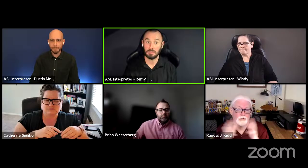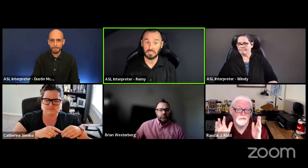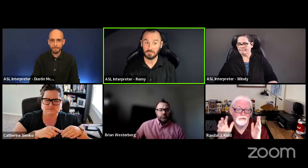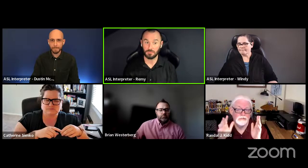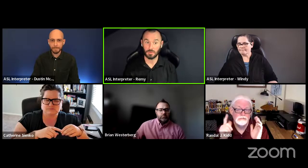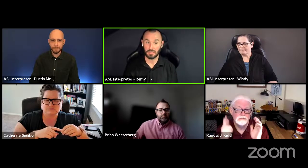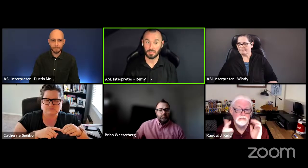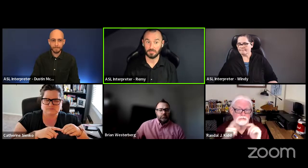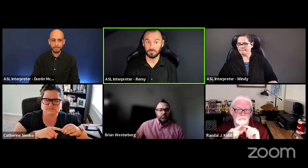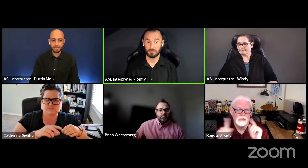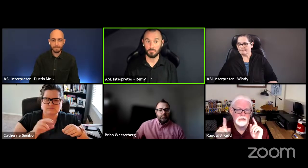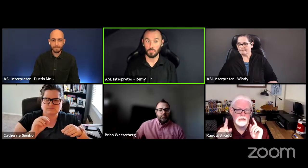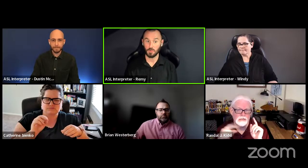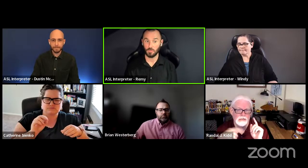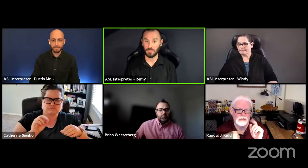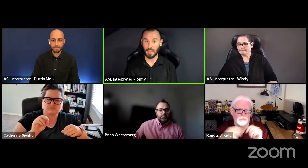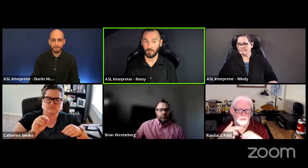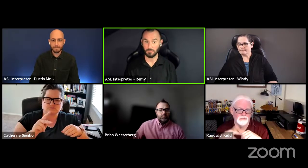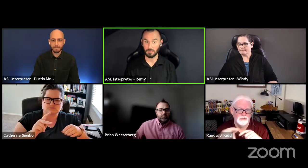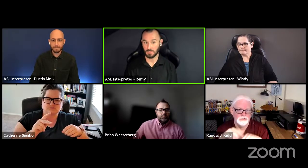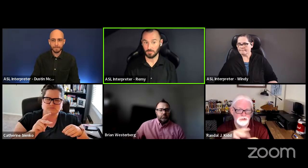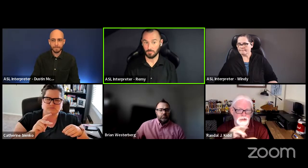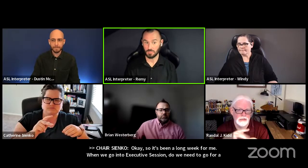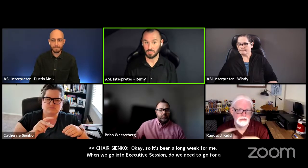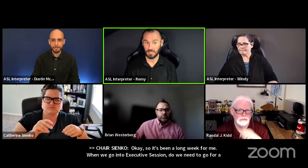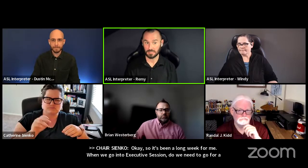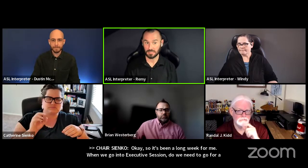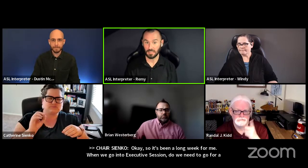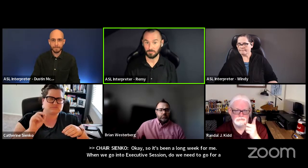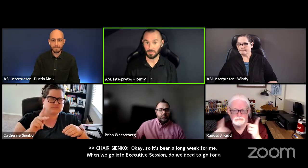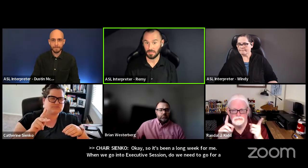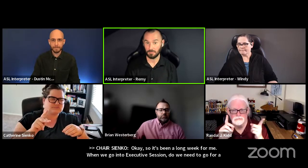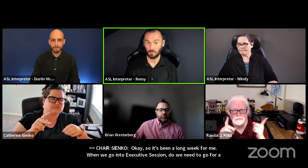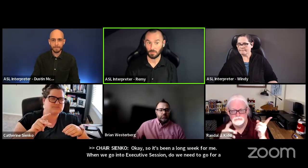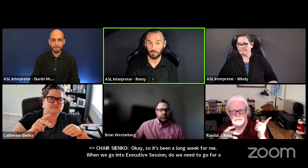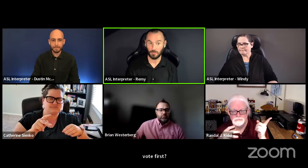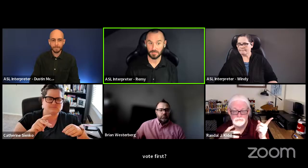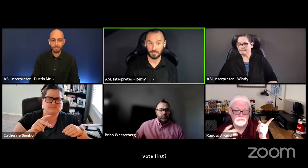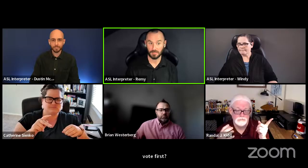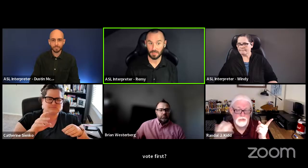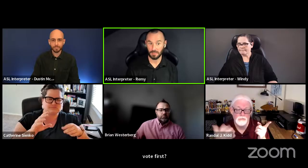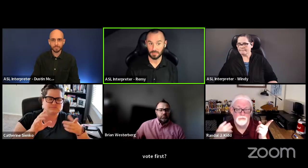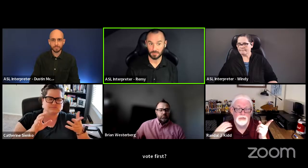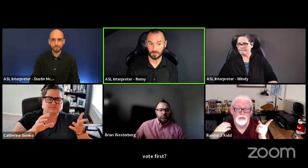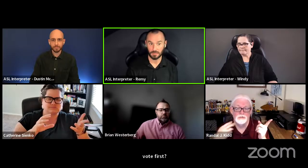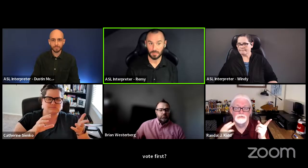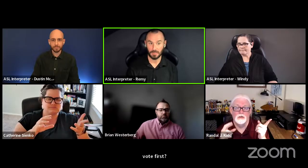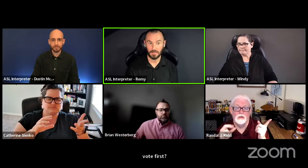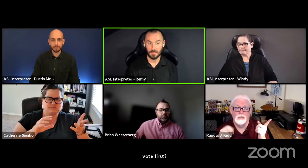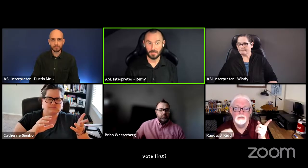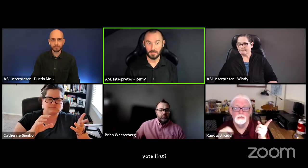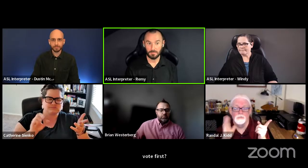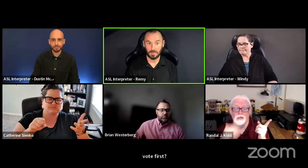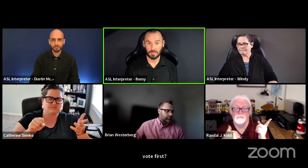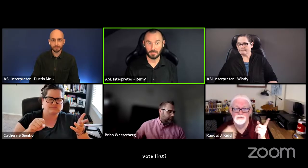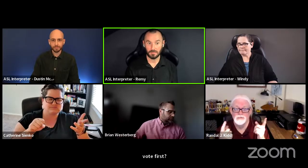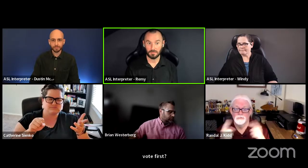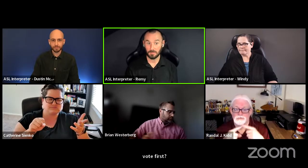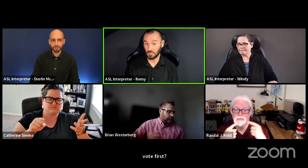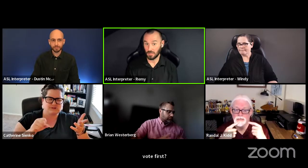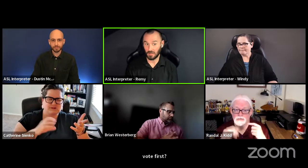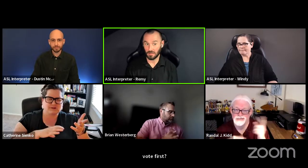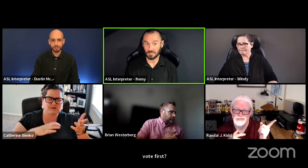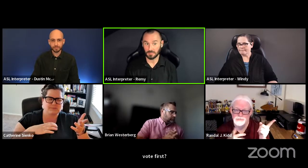I believe we can move with just a motion without a second, but I may want to refer that to Kyla, or